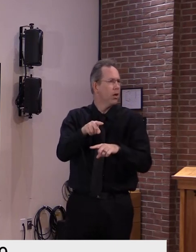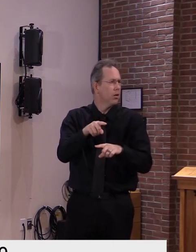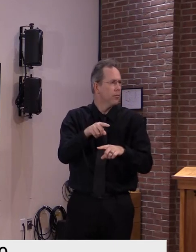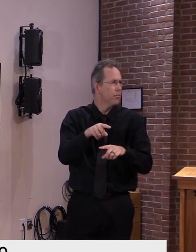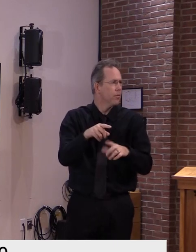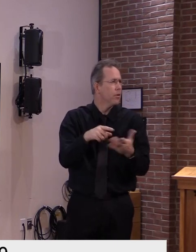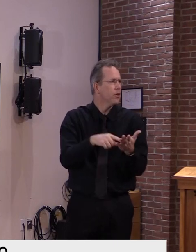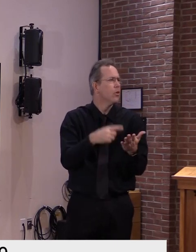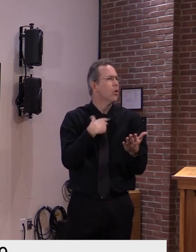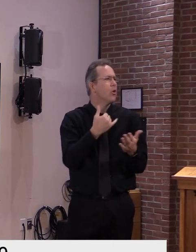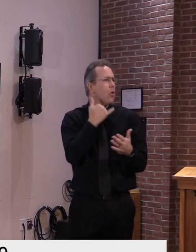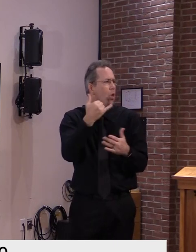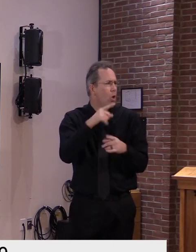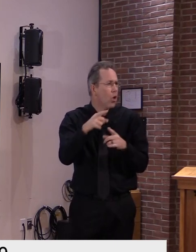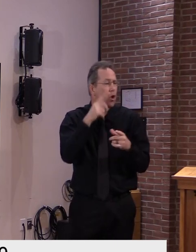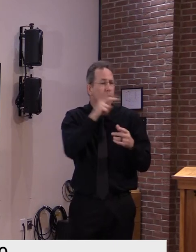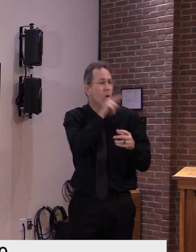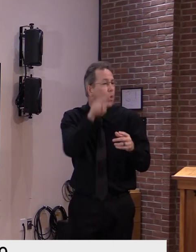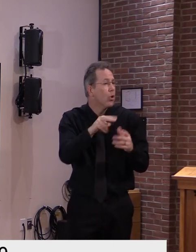information,